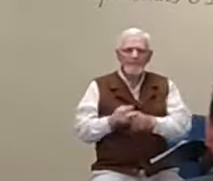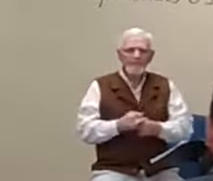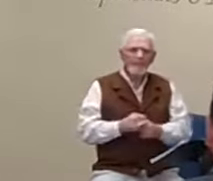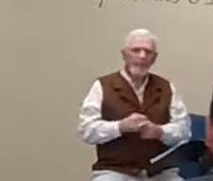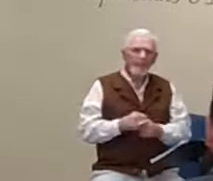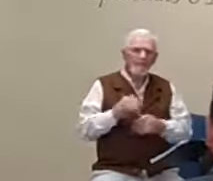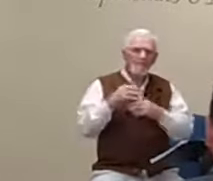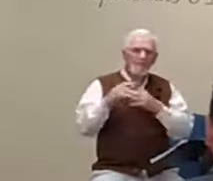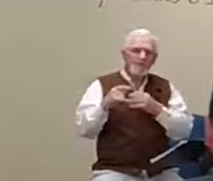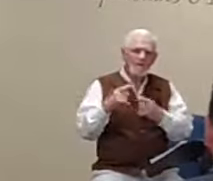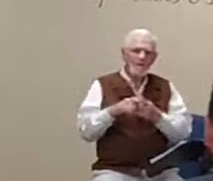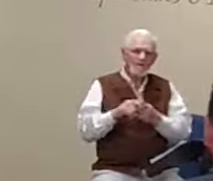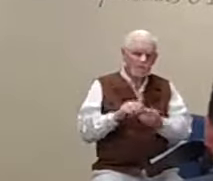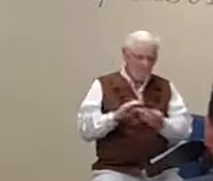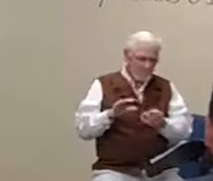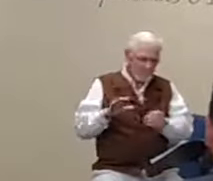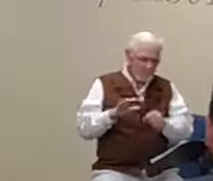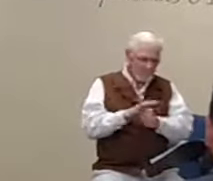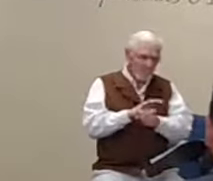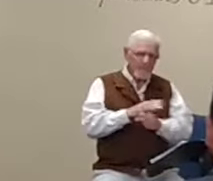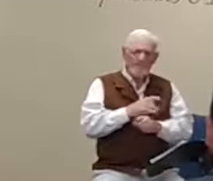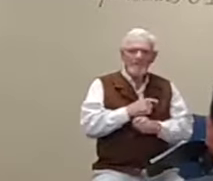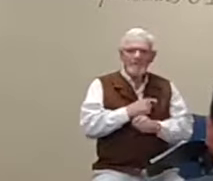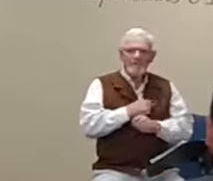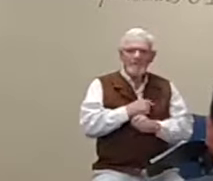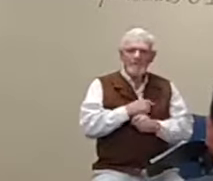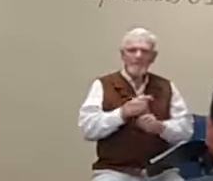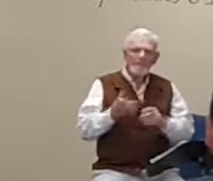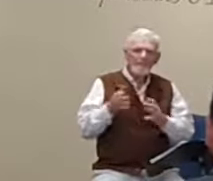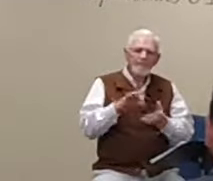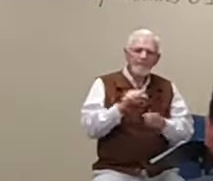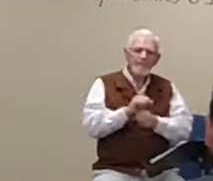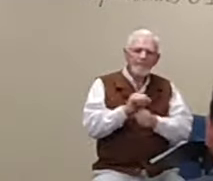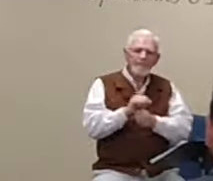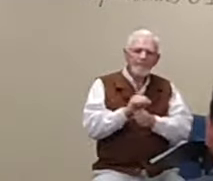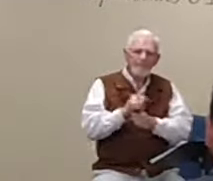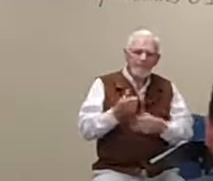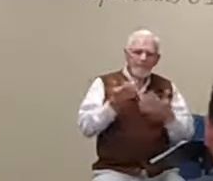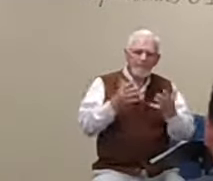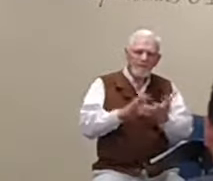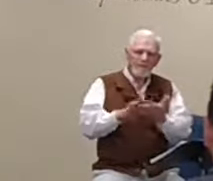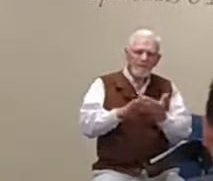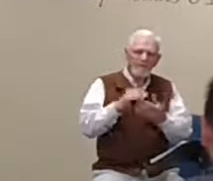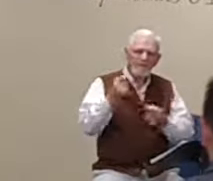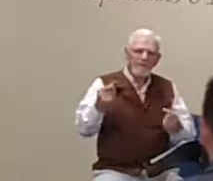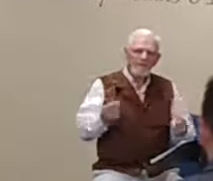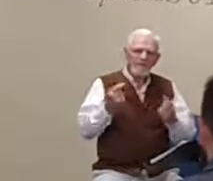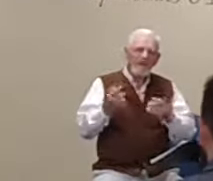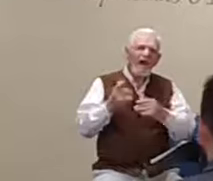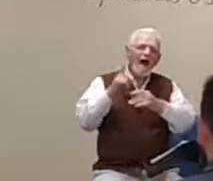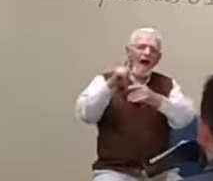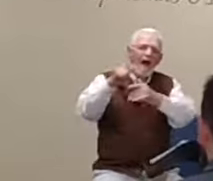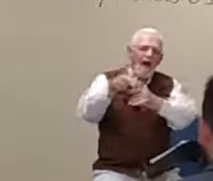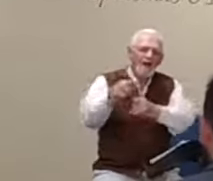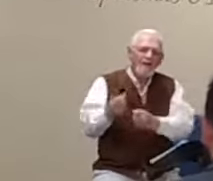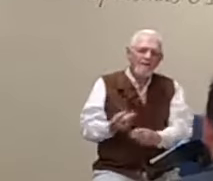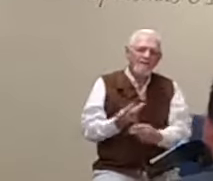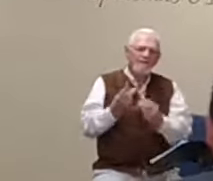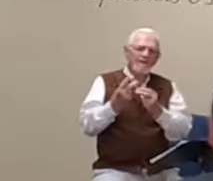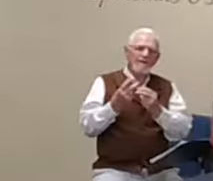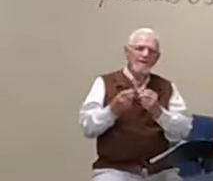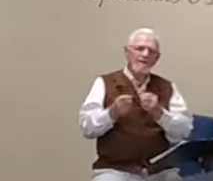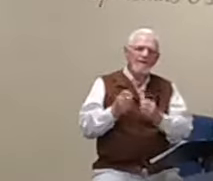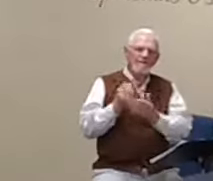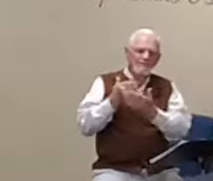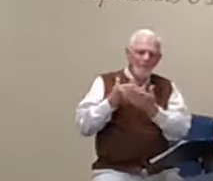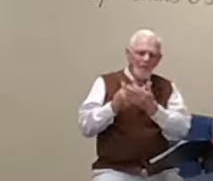blood being able to purge our conscience from dead works and being able to give us the forgiveness of sins even after we're saved so we can have a close